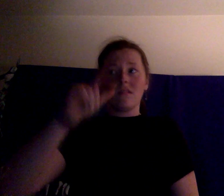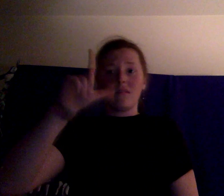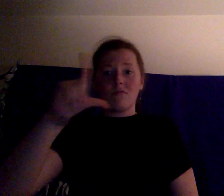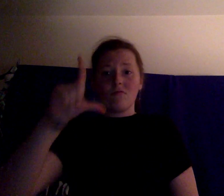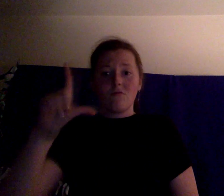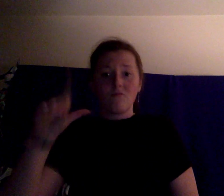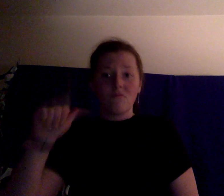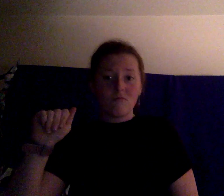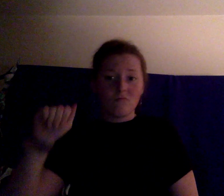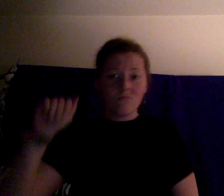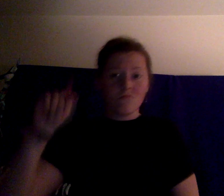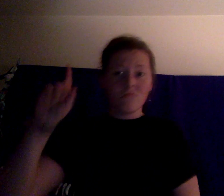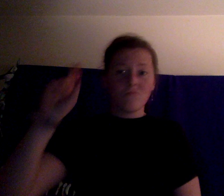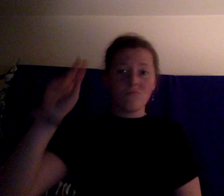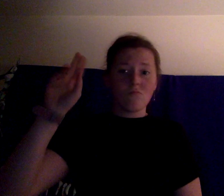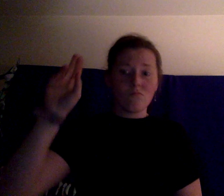and Camille, who is hearing.